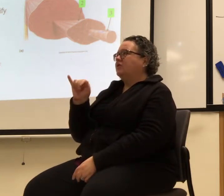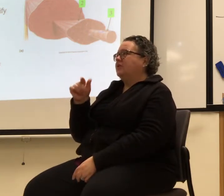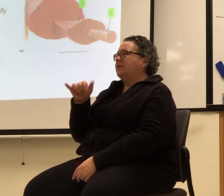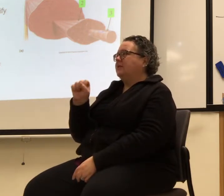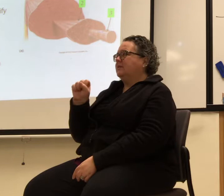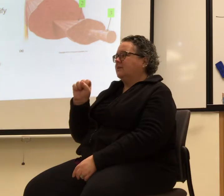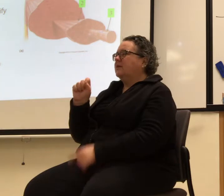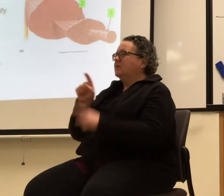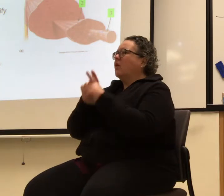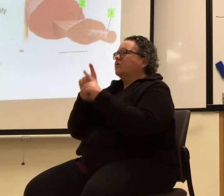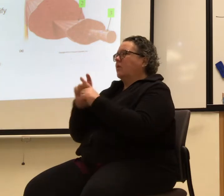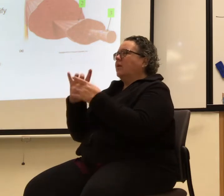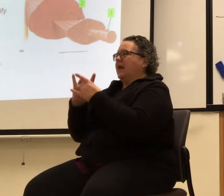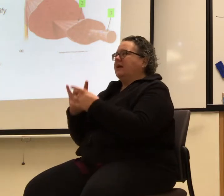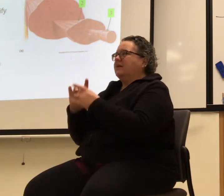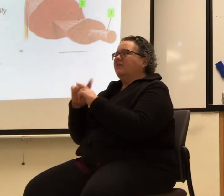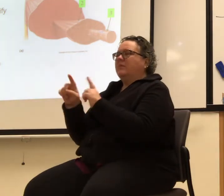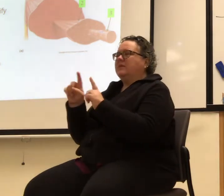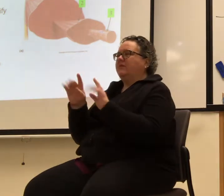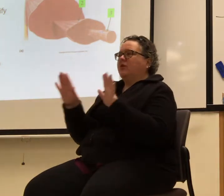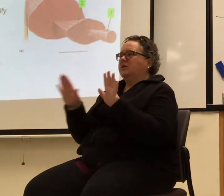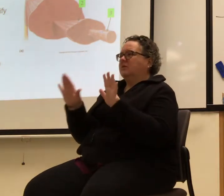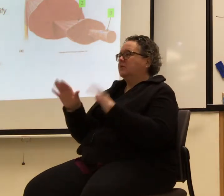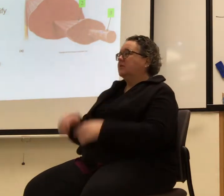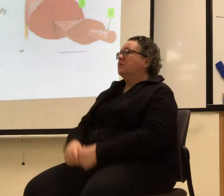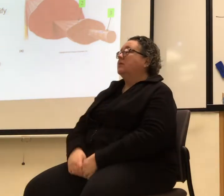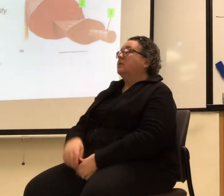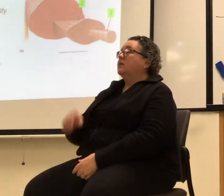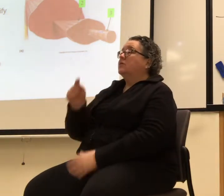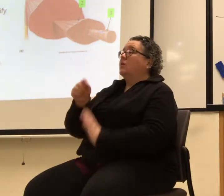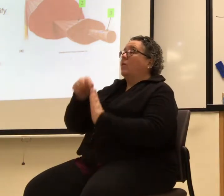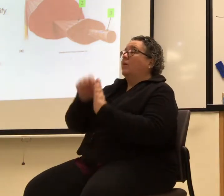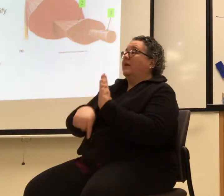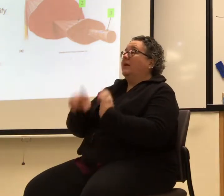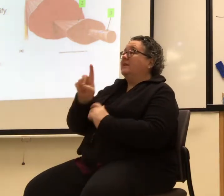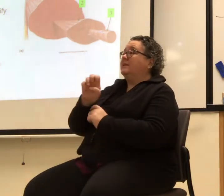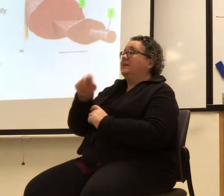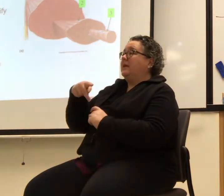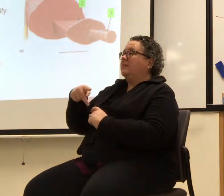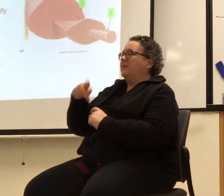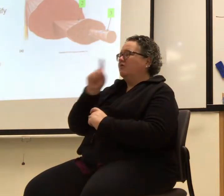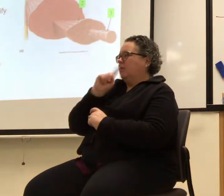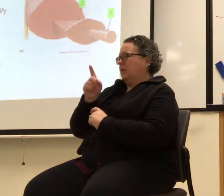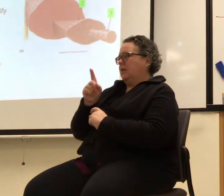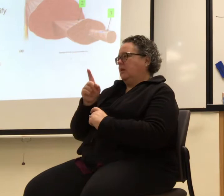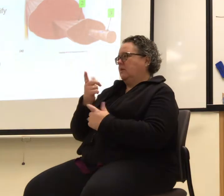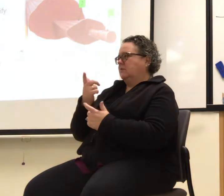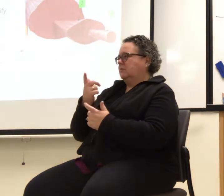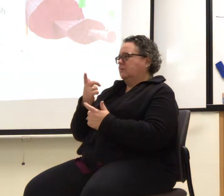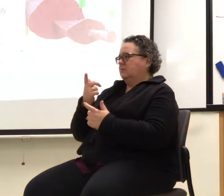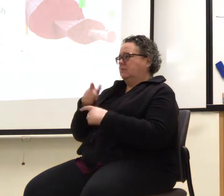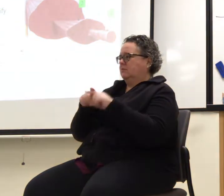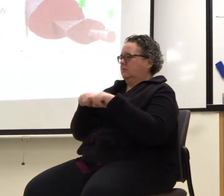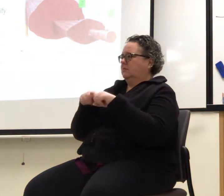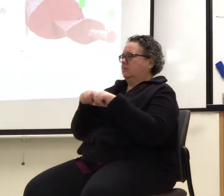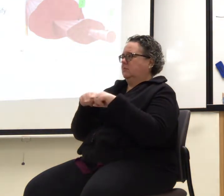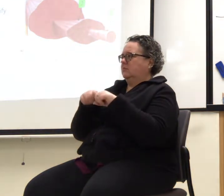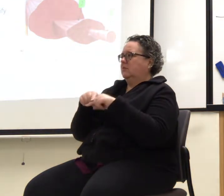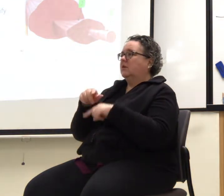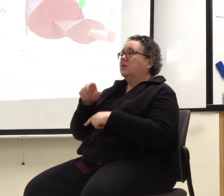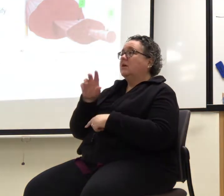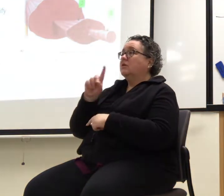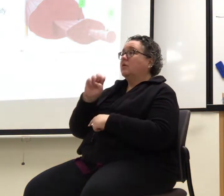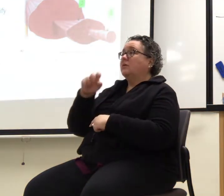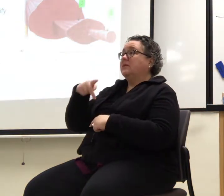yes. So, deep is a relative term, right? Superficial is the opposite. So if there's a deep fascia,